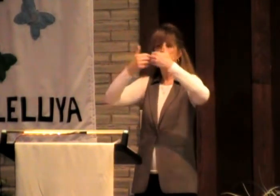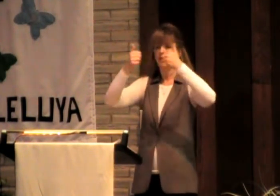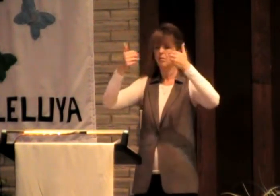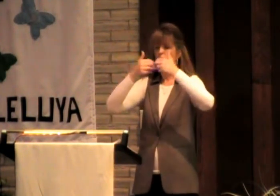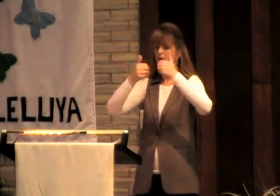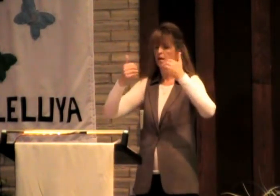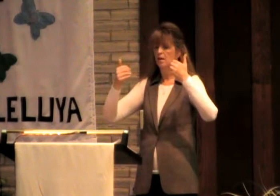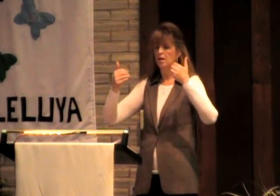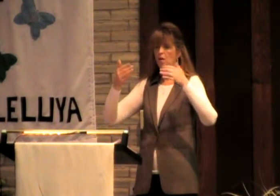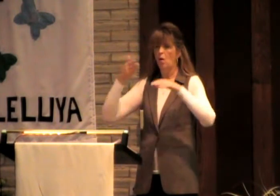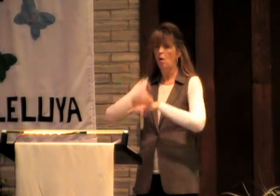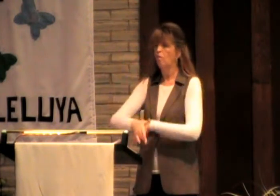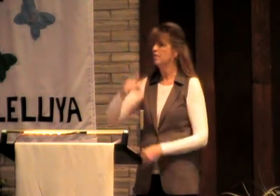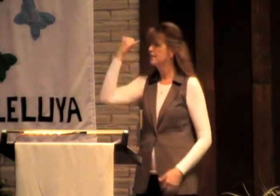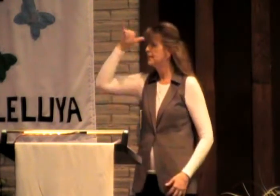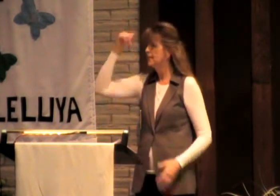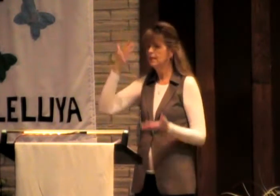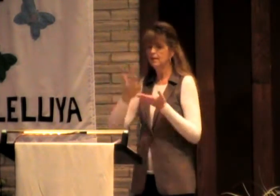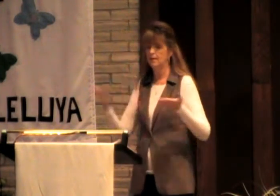is divided,